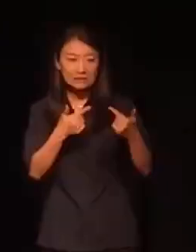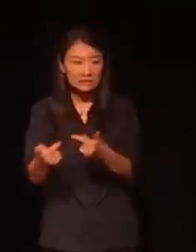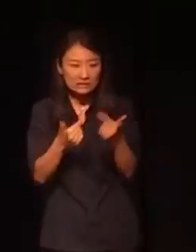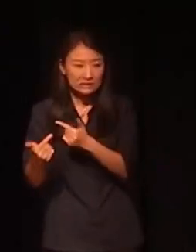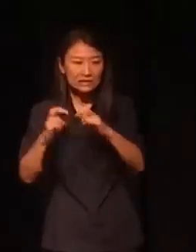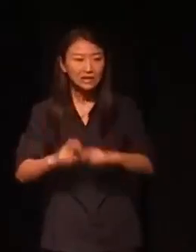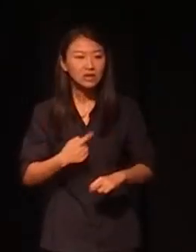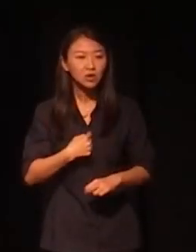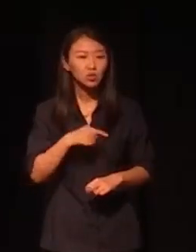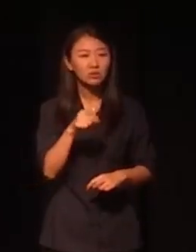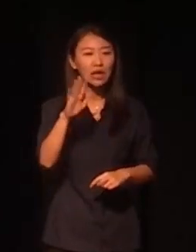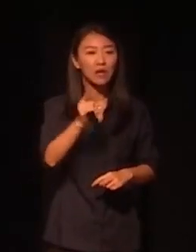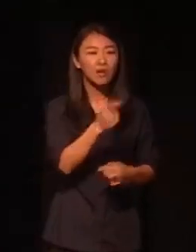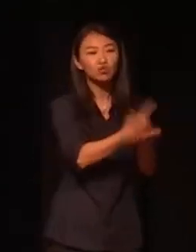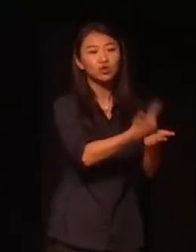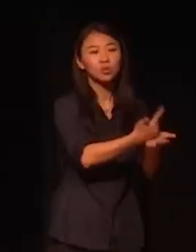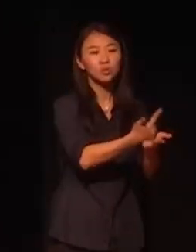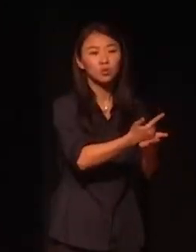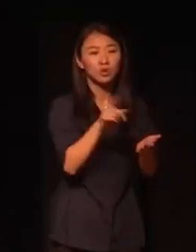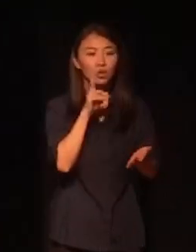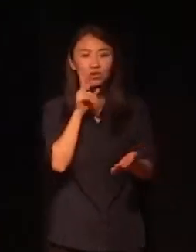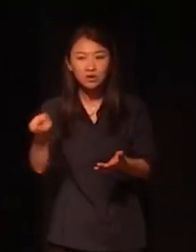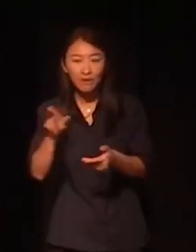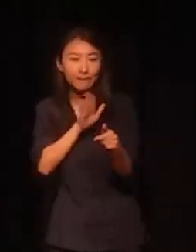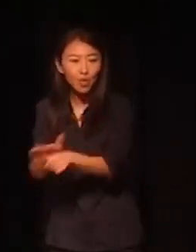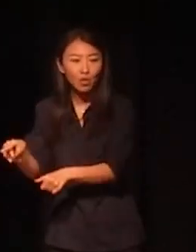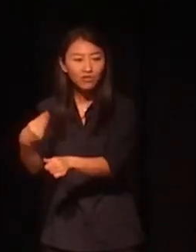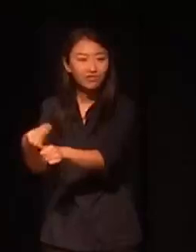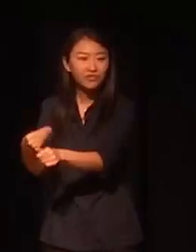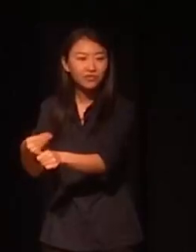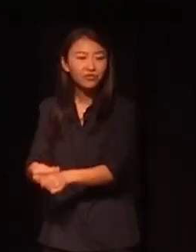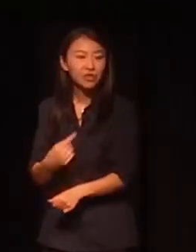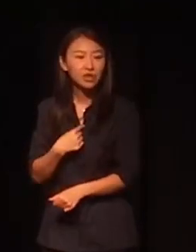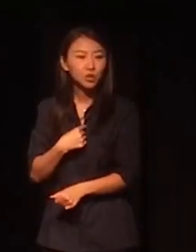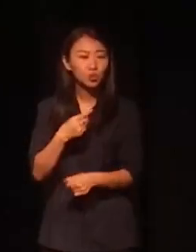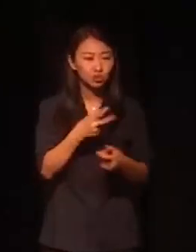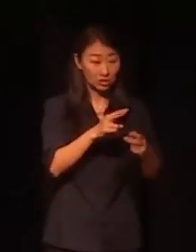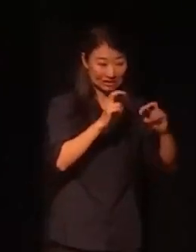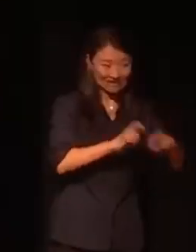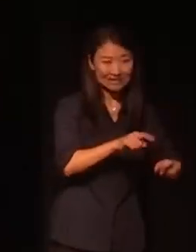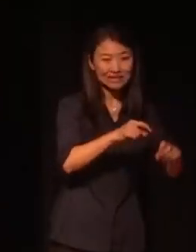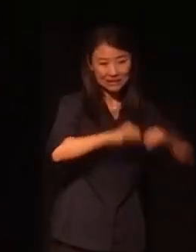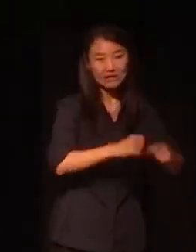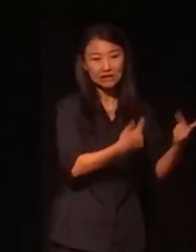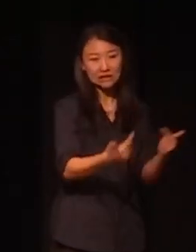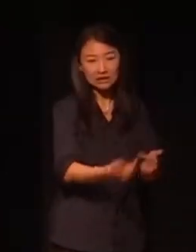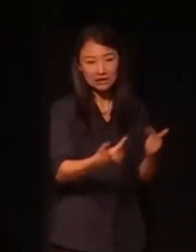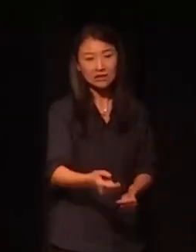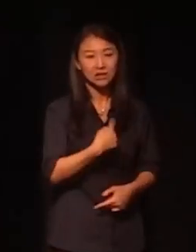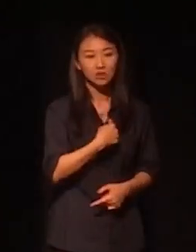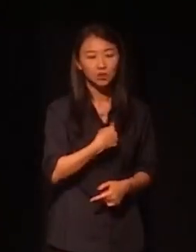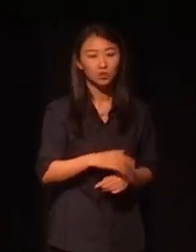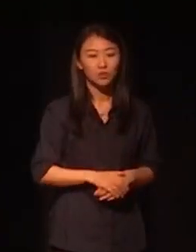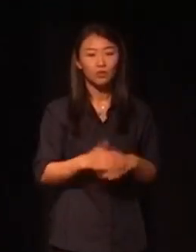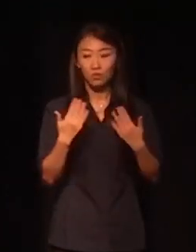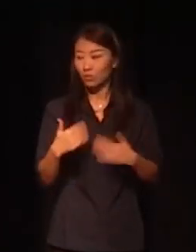an important role in the design and development of technology for, in the case of recipes. Okay,